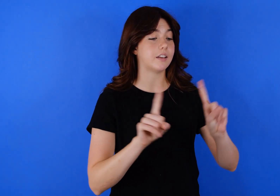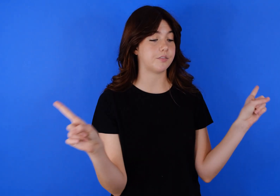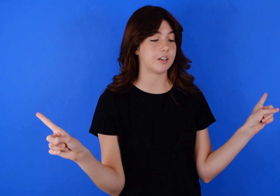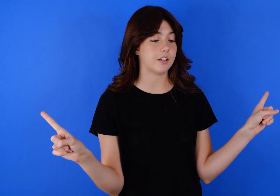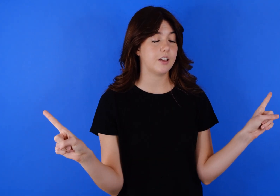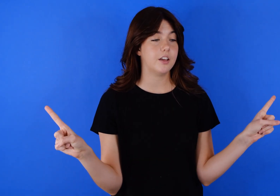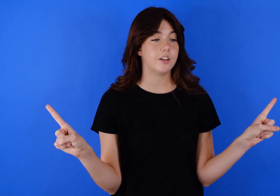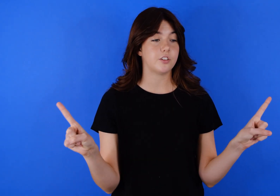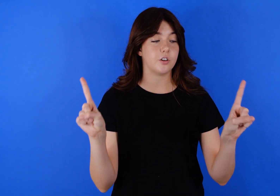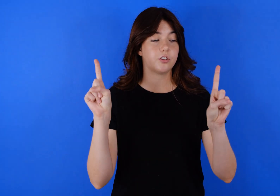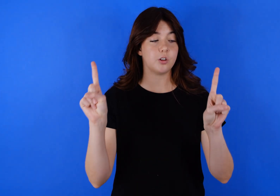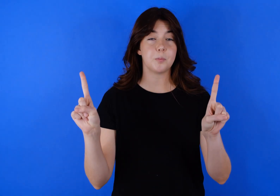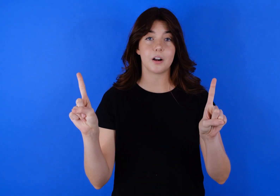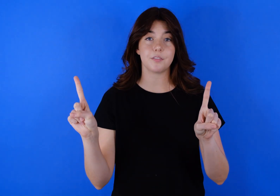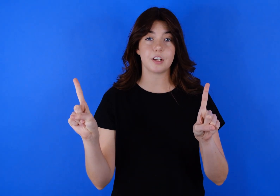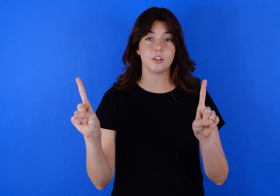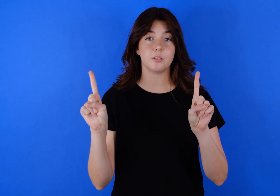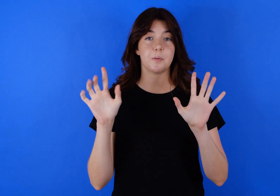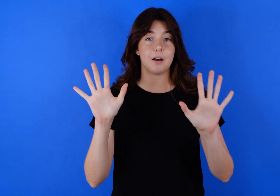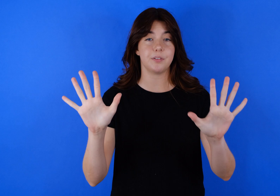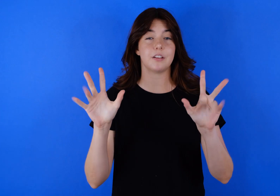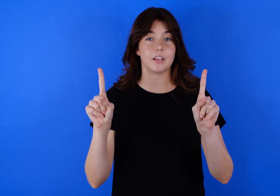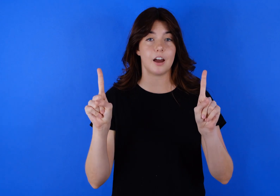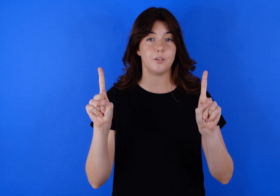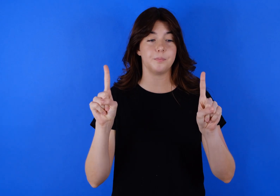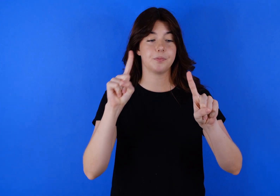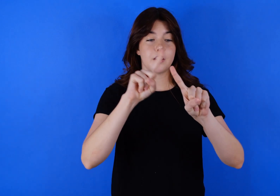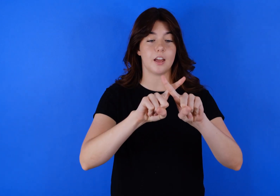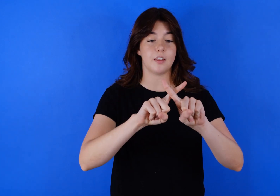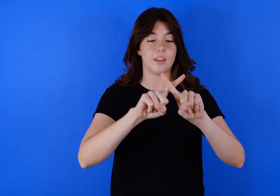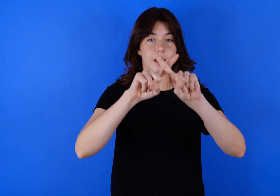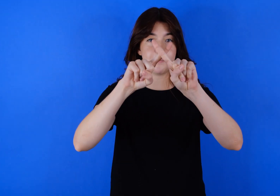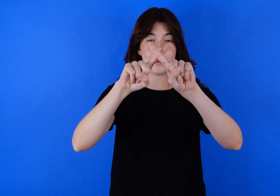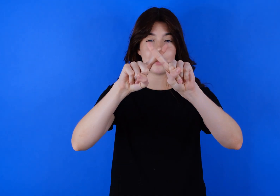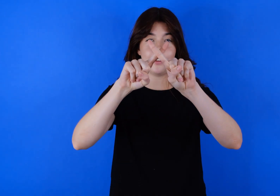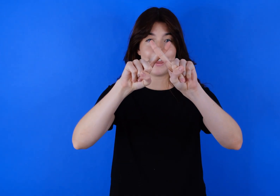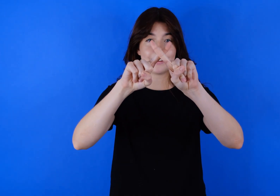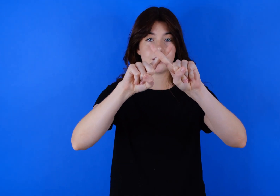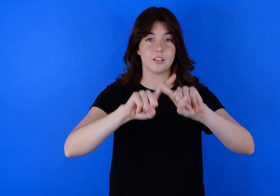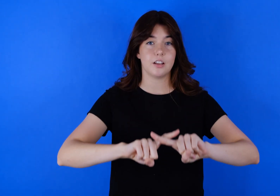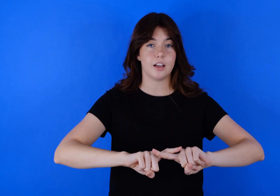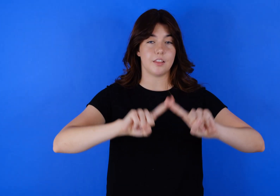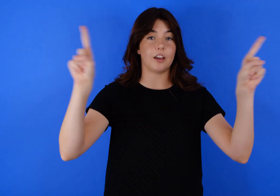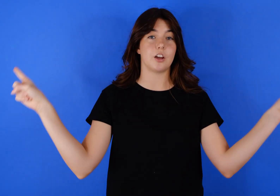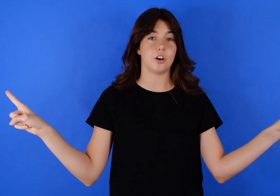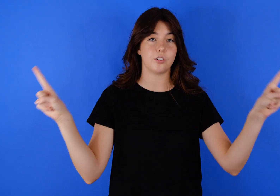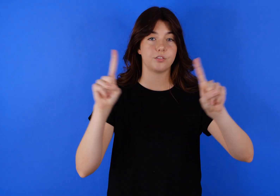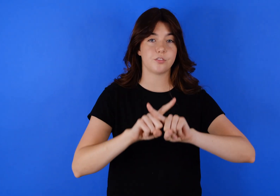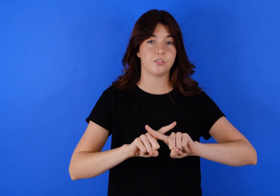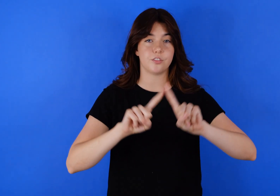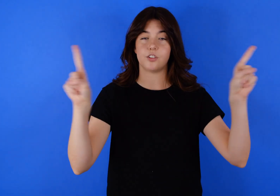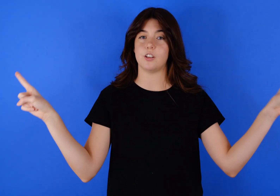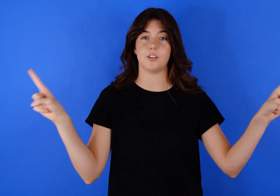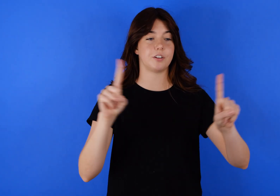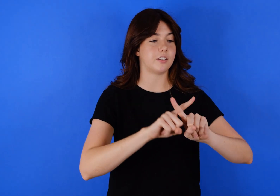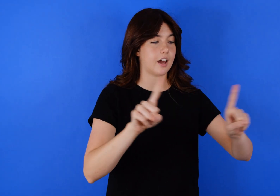different. So it's two pointer fingers, palm facing out, and then they make a little X, and they go to different